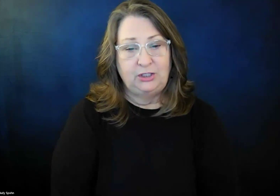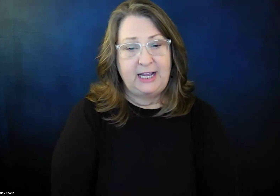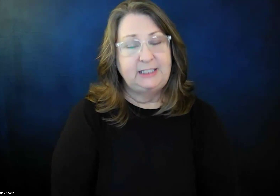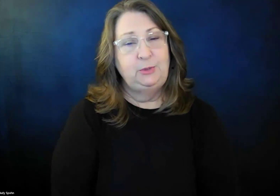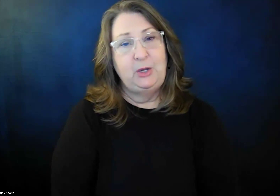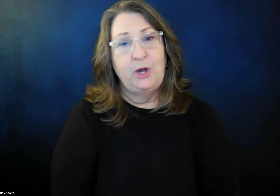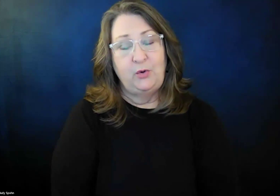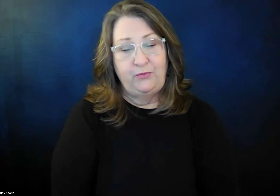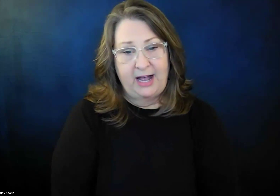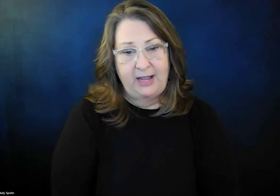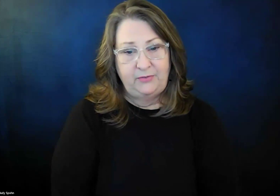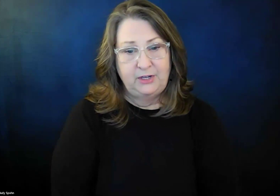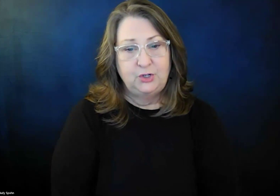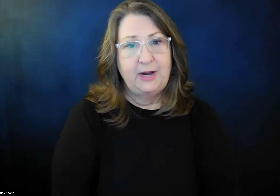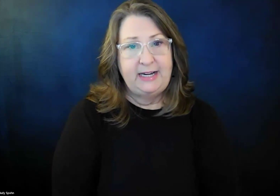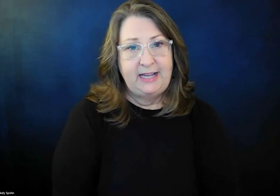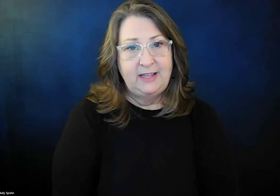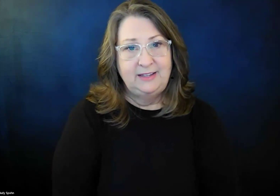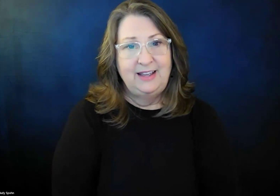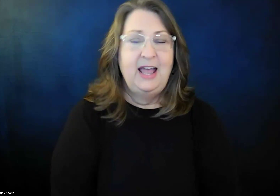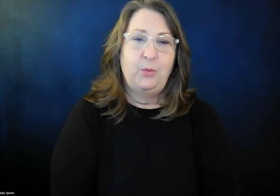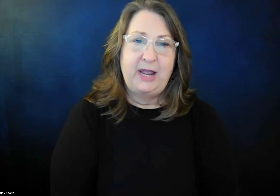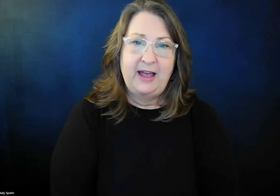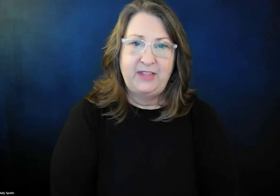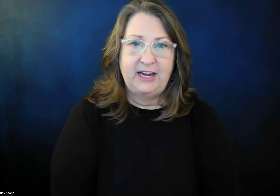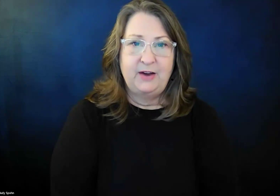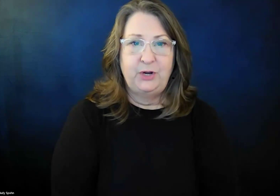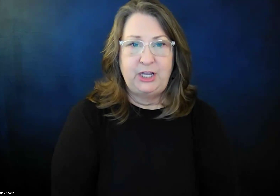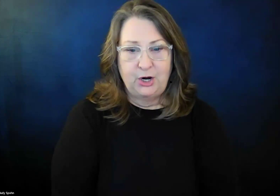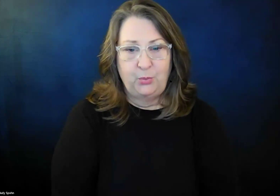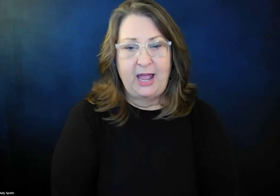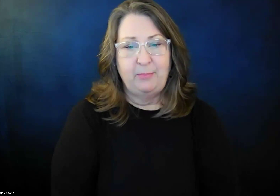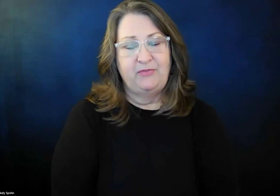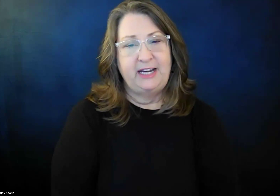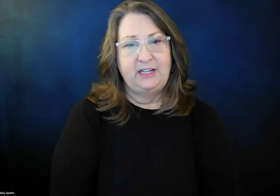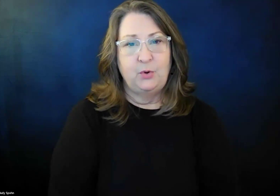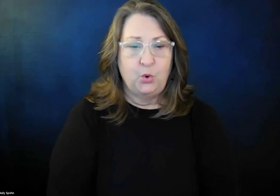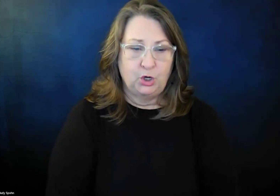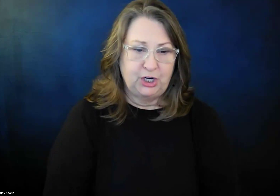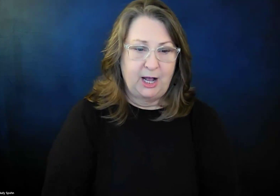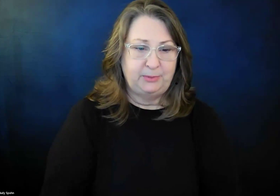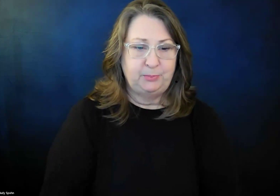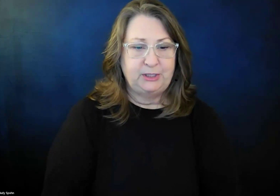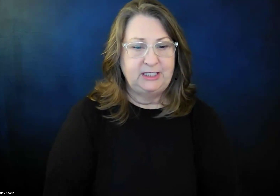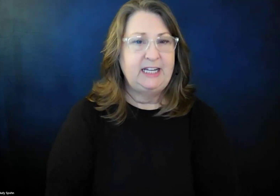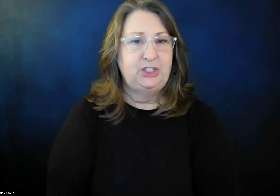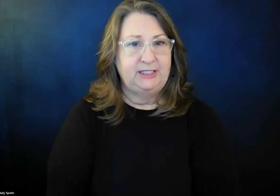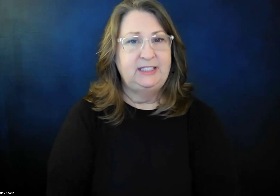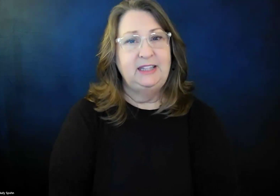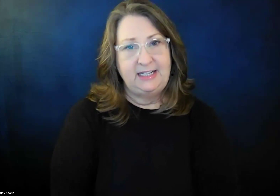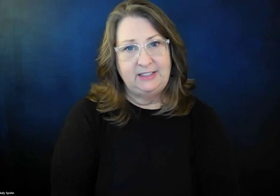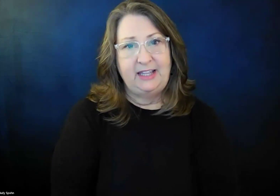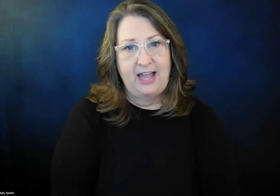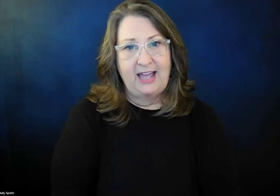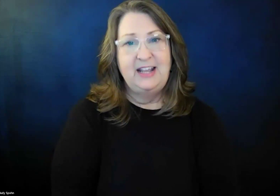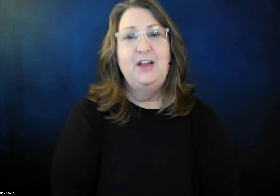something called SB 105 training, and we have that every year. We provide different workshops, presentations,